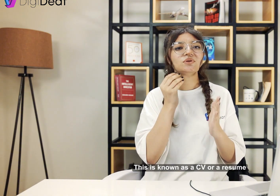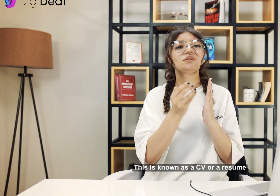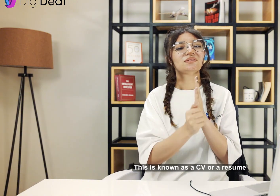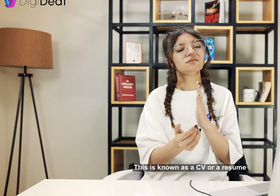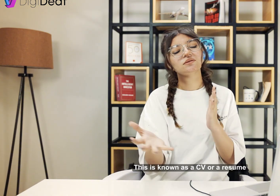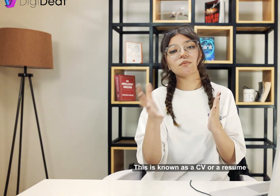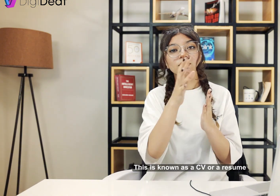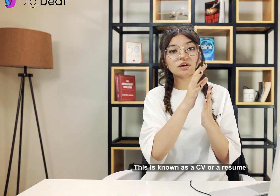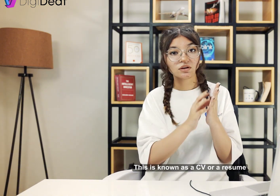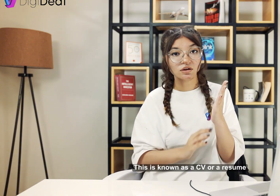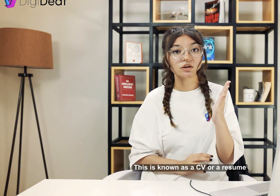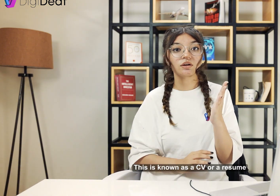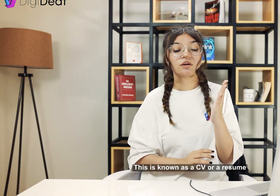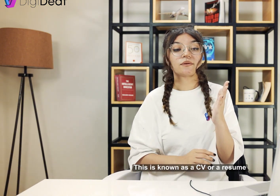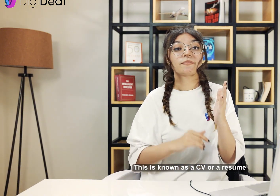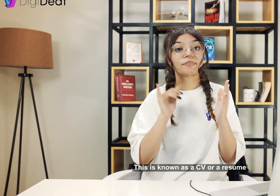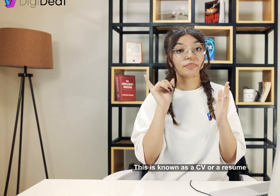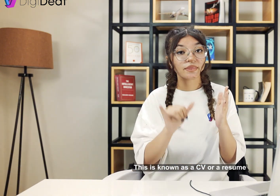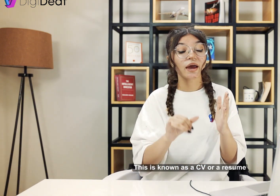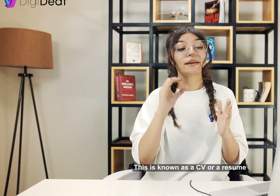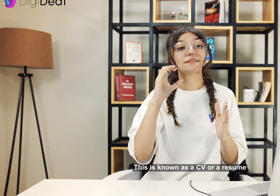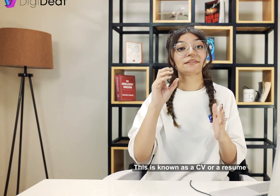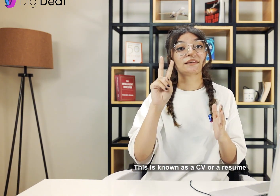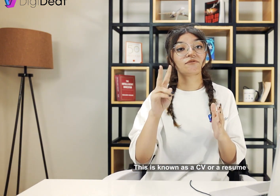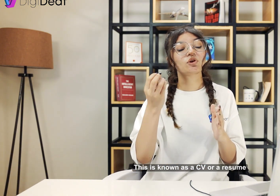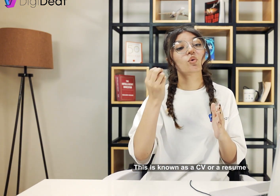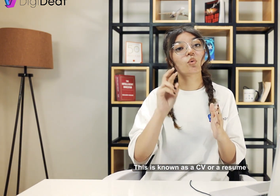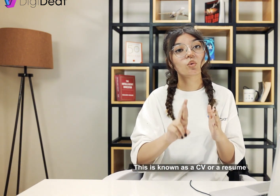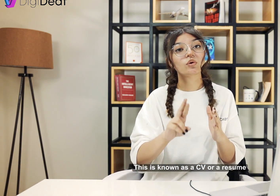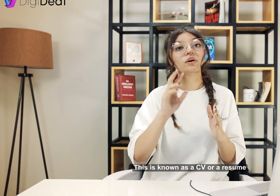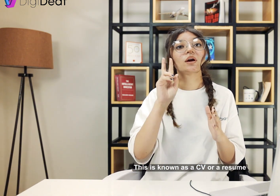This is known as a CV or a resume.